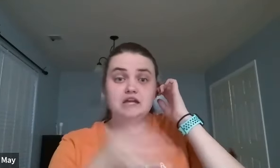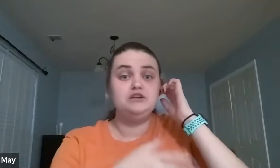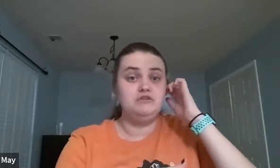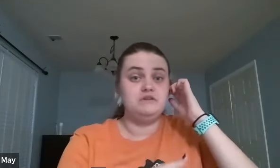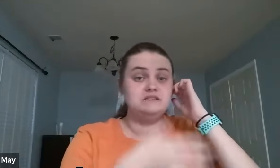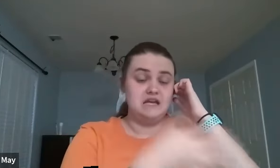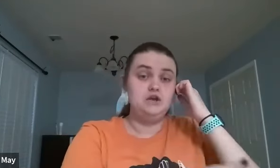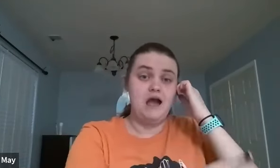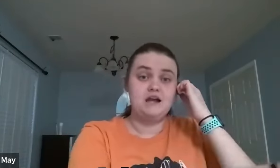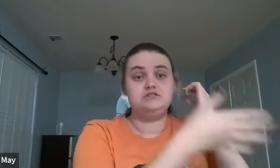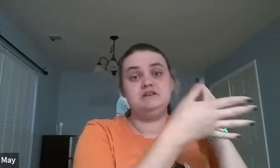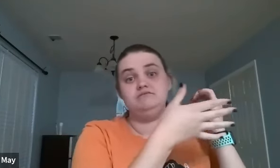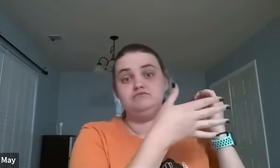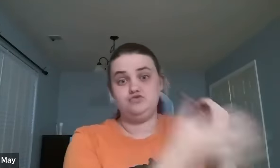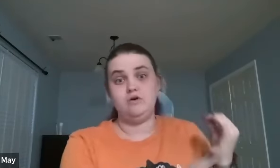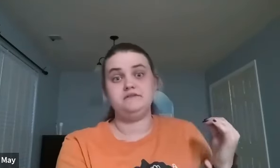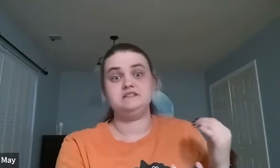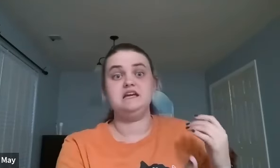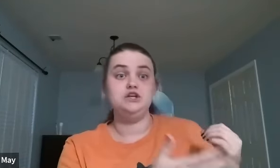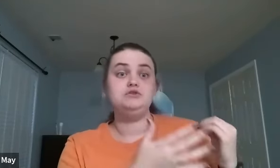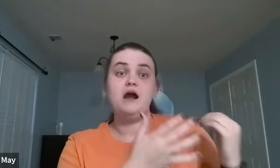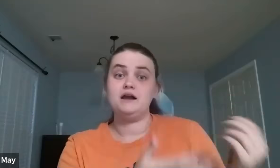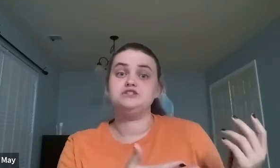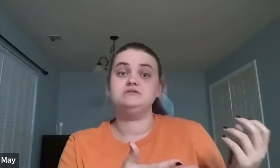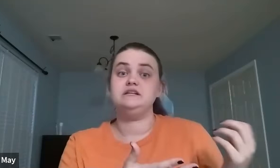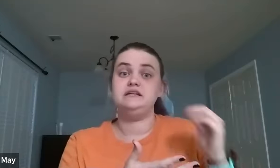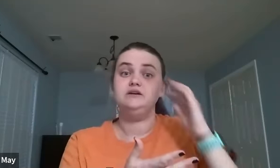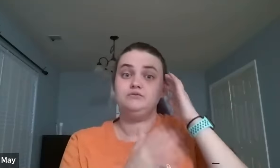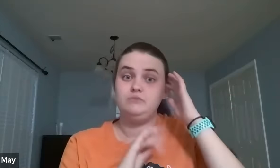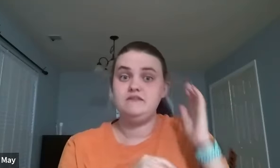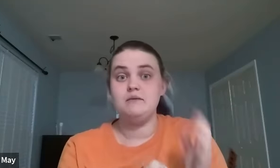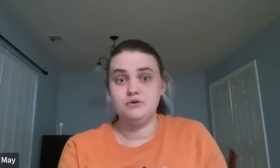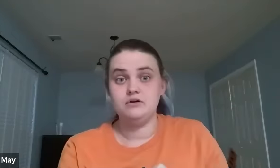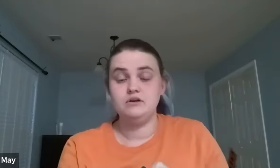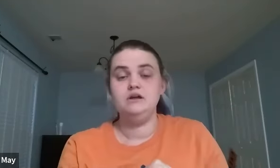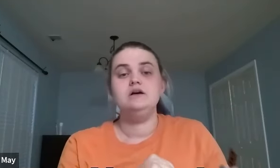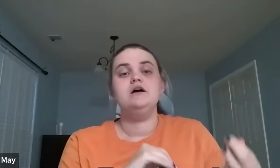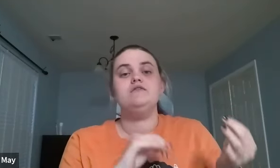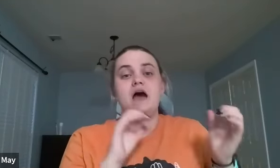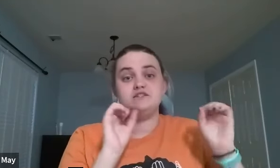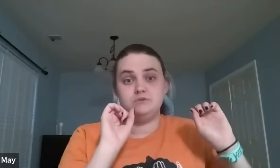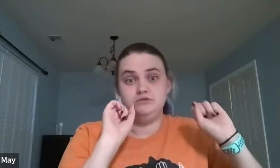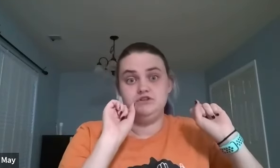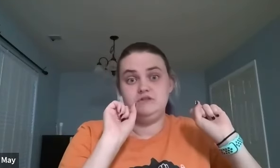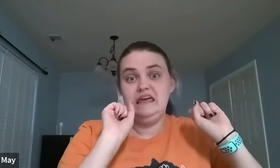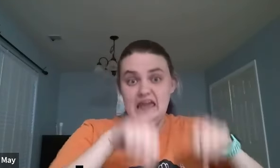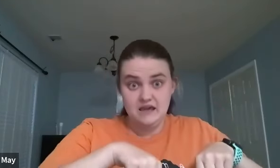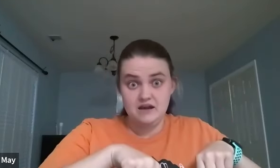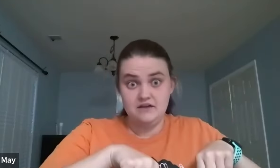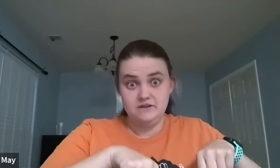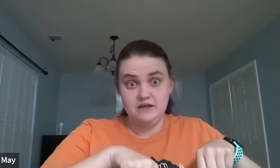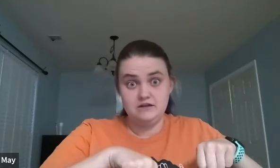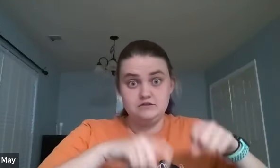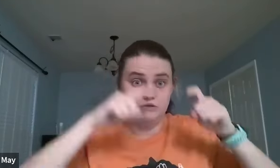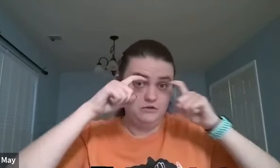you do this? Can you actually draw this? Can you actually read that book? That's when you would do the can at the end with your